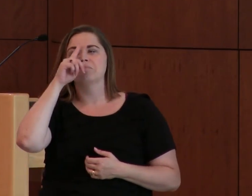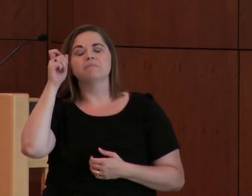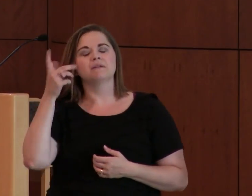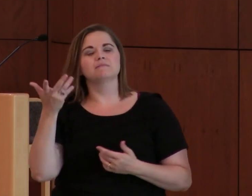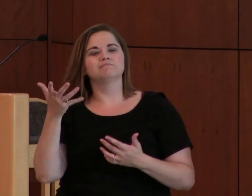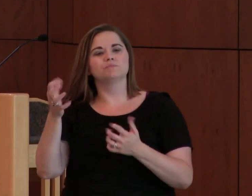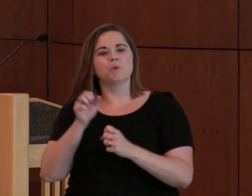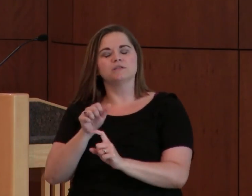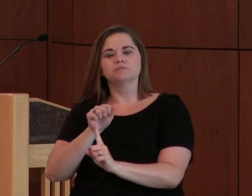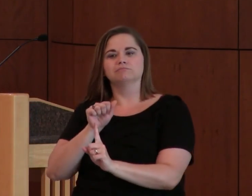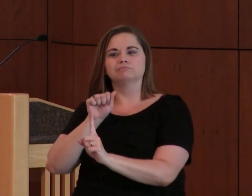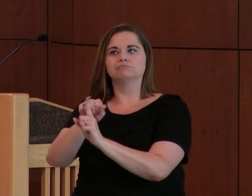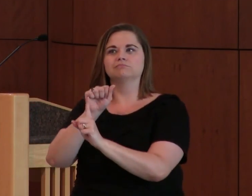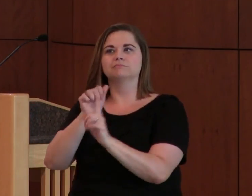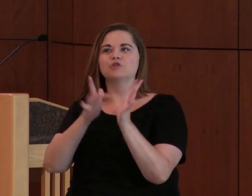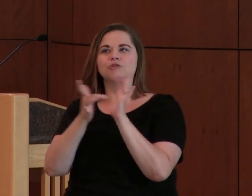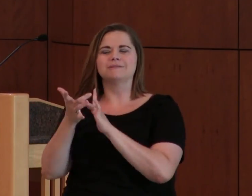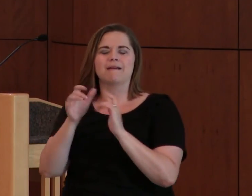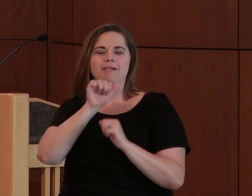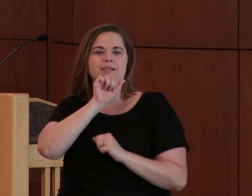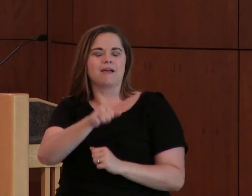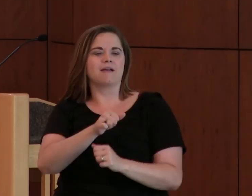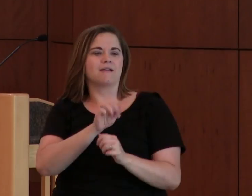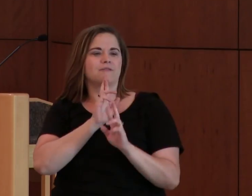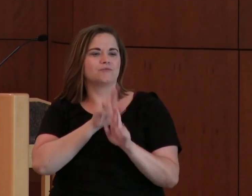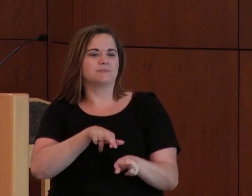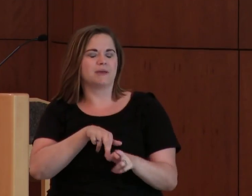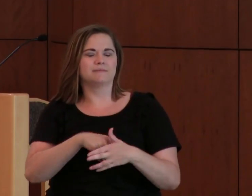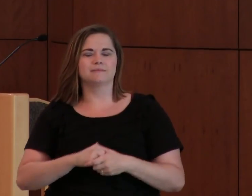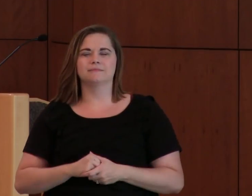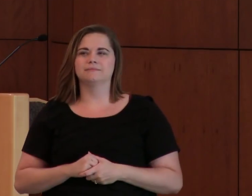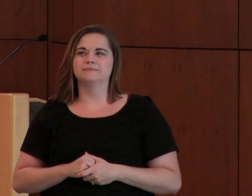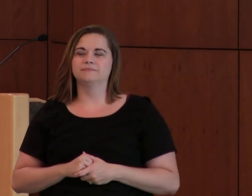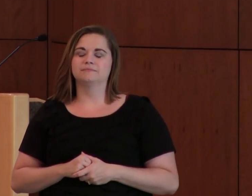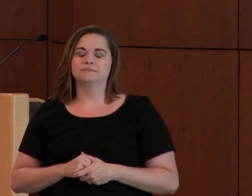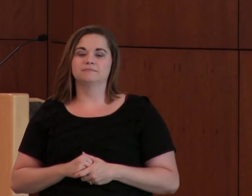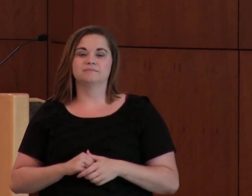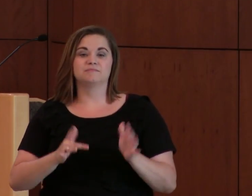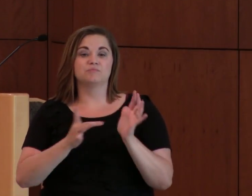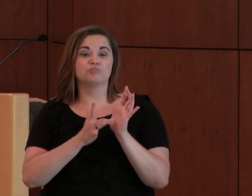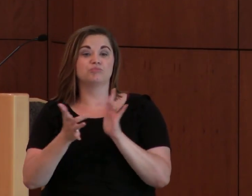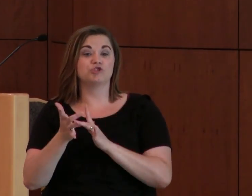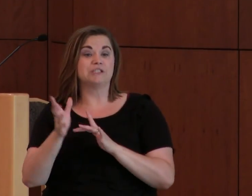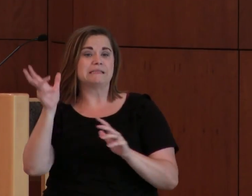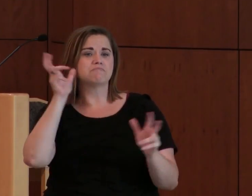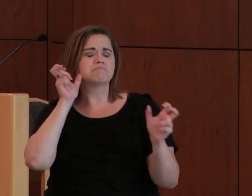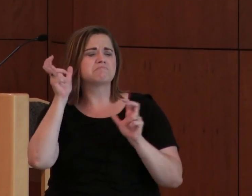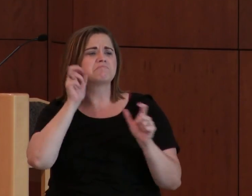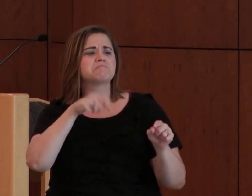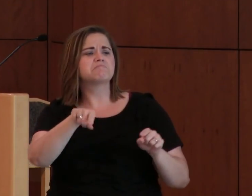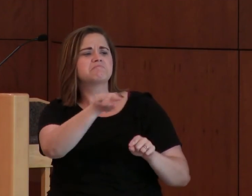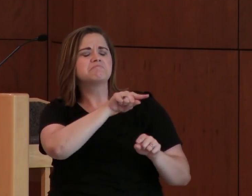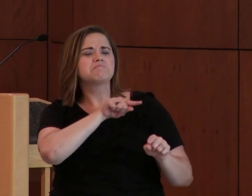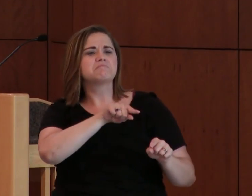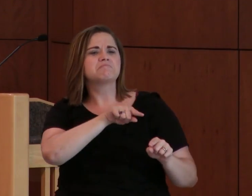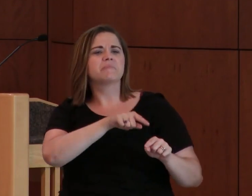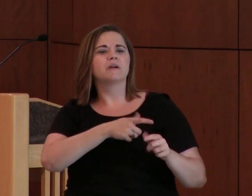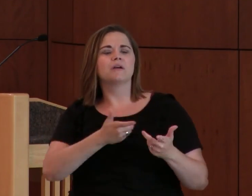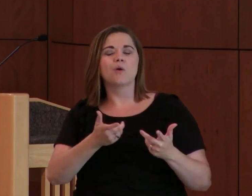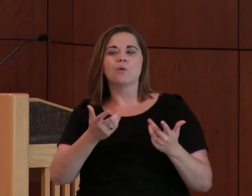I do kind of love his response. Jesus hears their accusation. This crowd is waiting to see what he